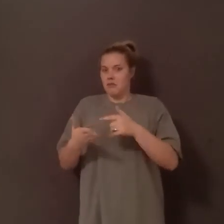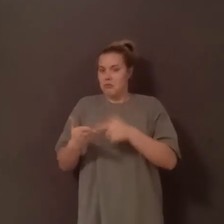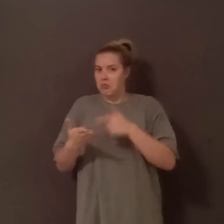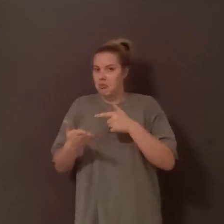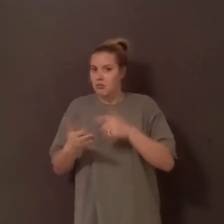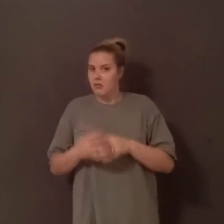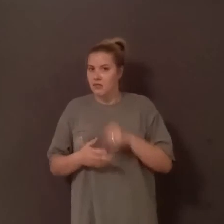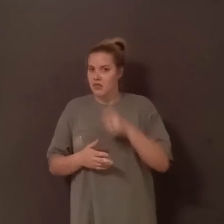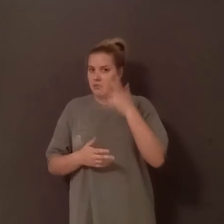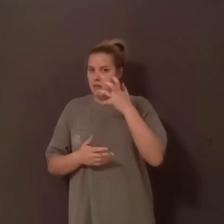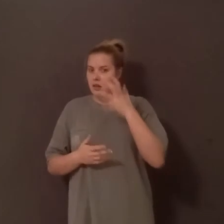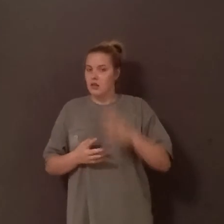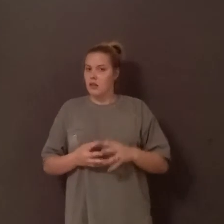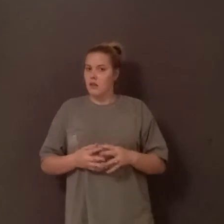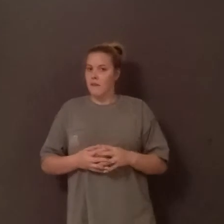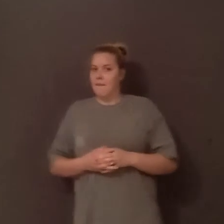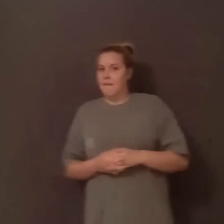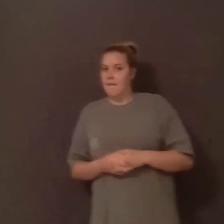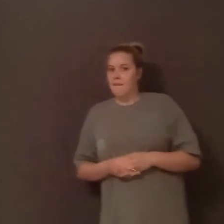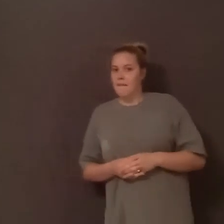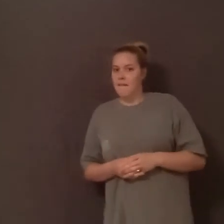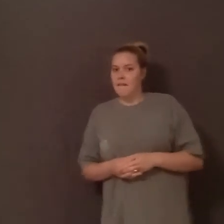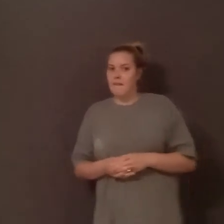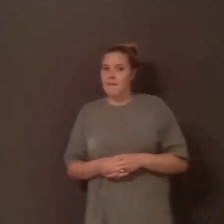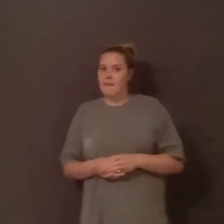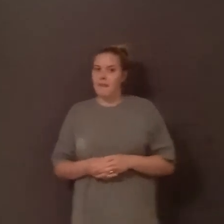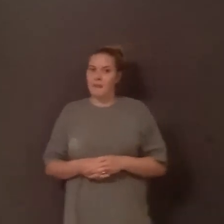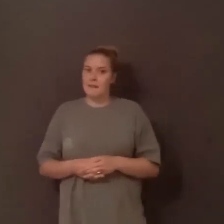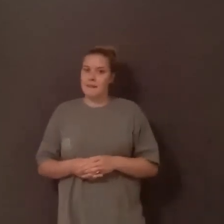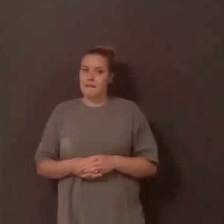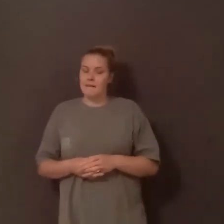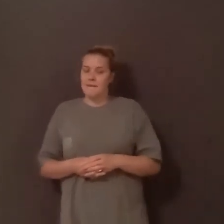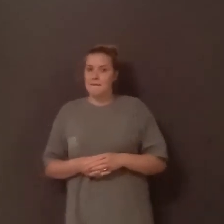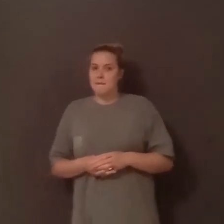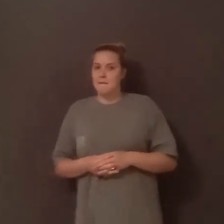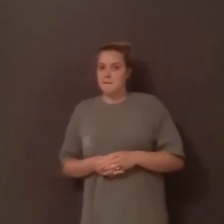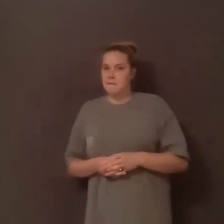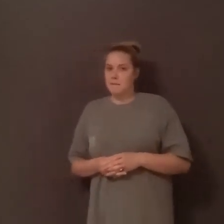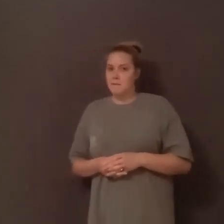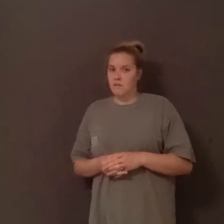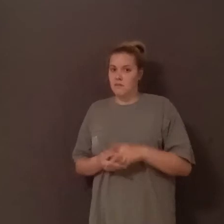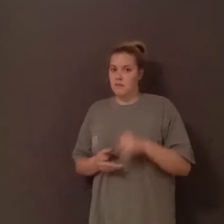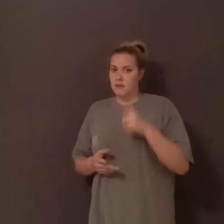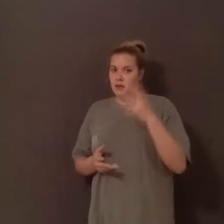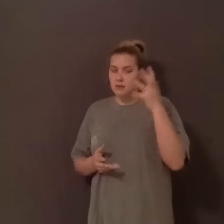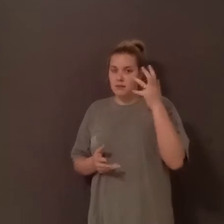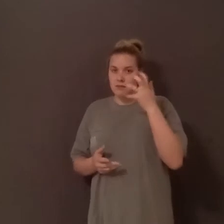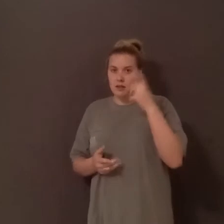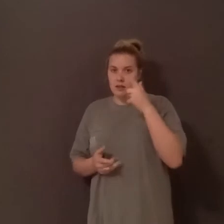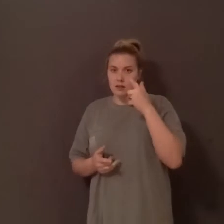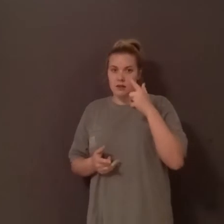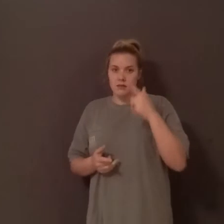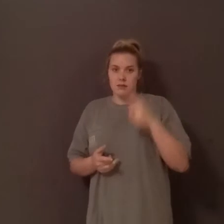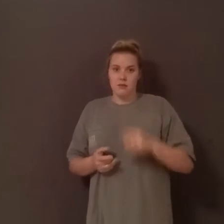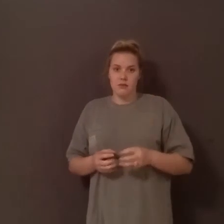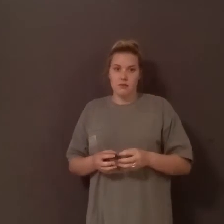pissed, but he's not overtly showing it. But he's combating. But if you want me, if you want to see something else, throw